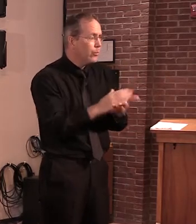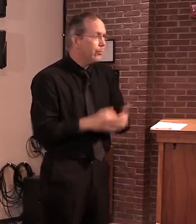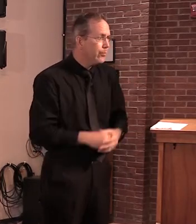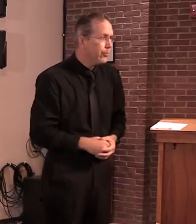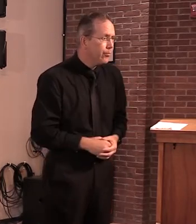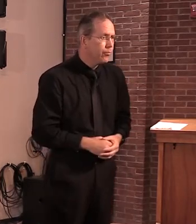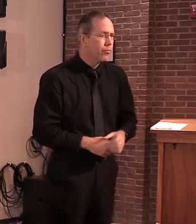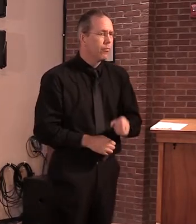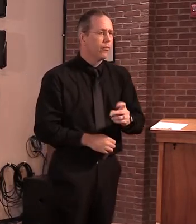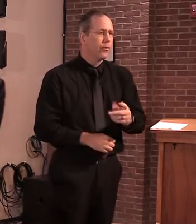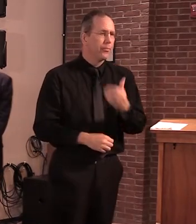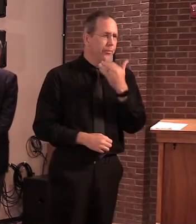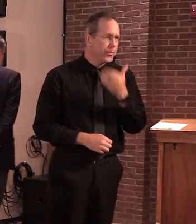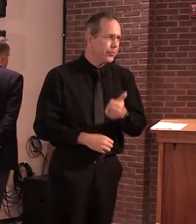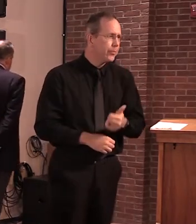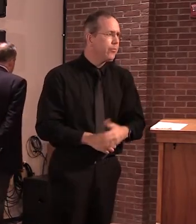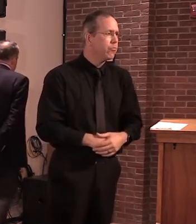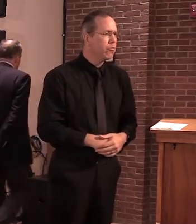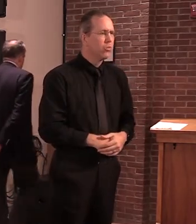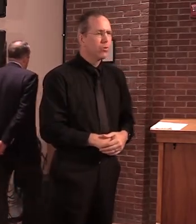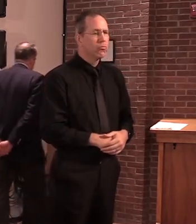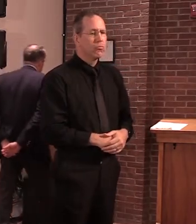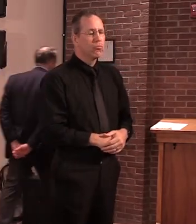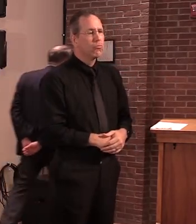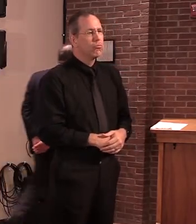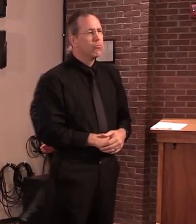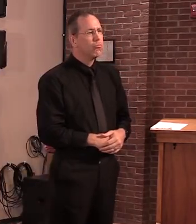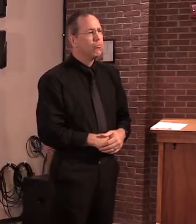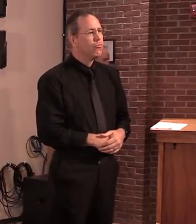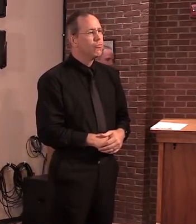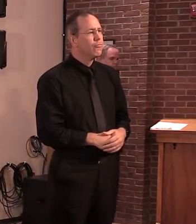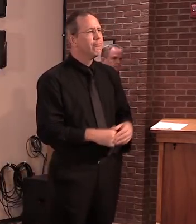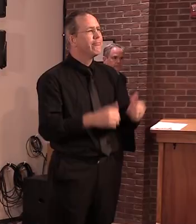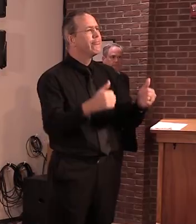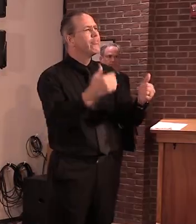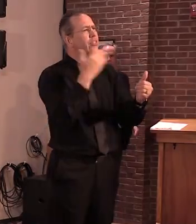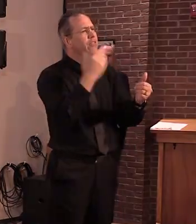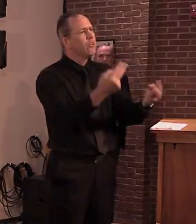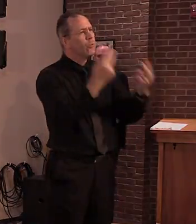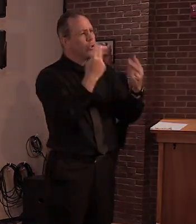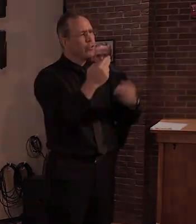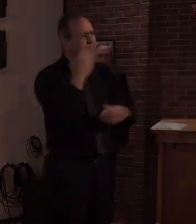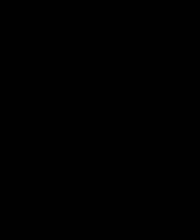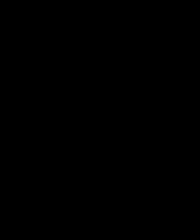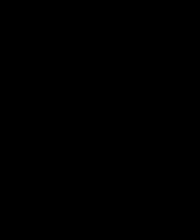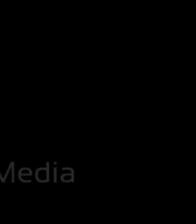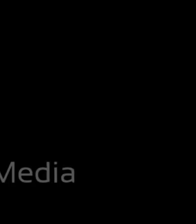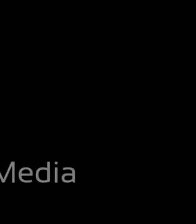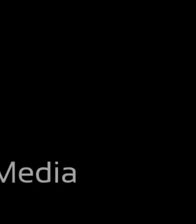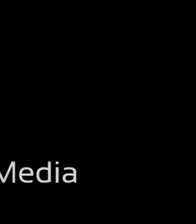Well, okay, I think that's it. Thanks for tuning in, and we'll see you again on Friday.